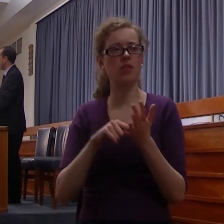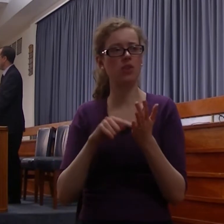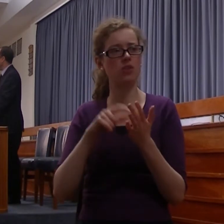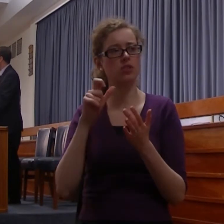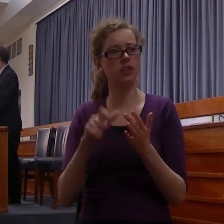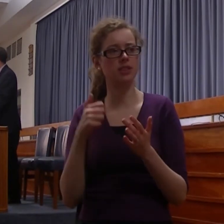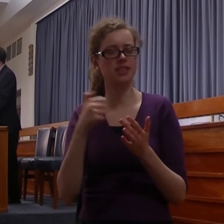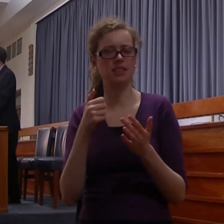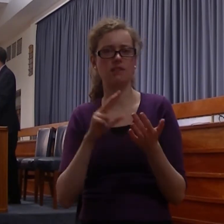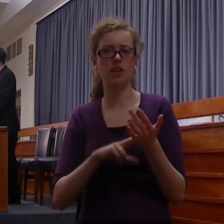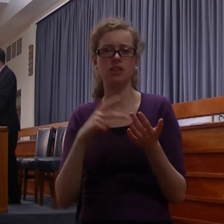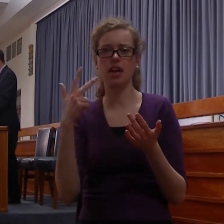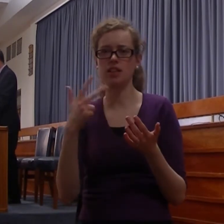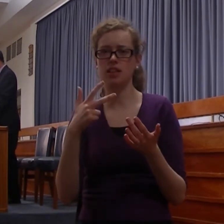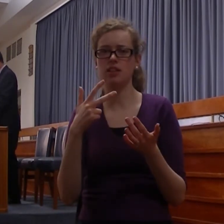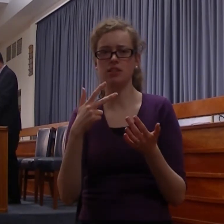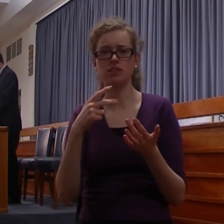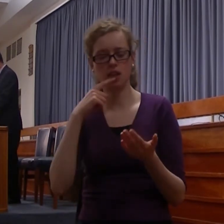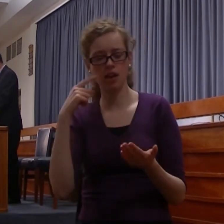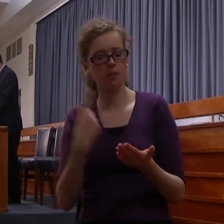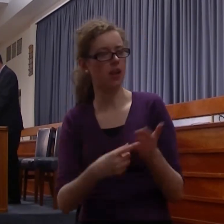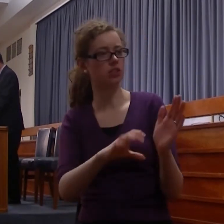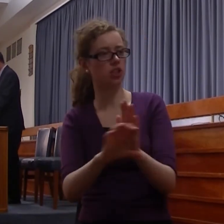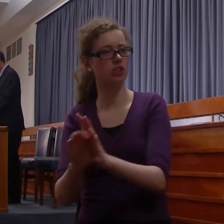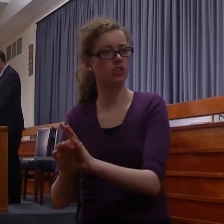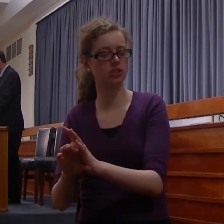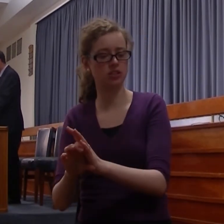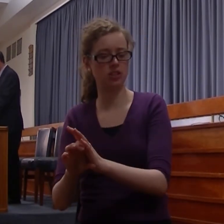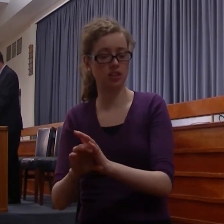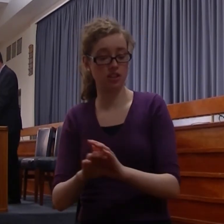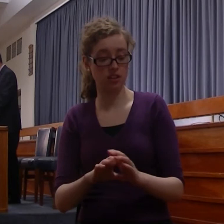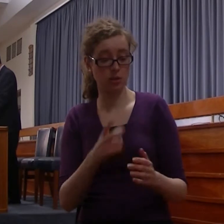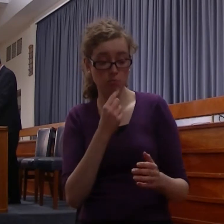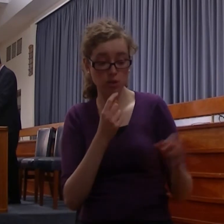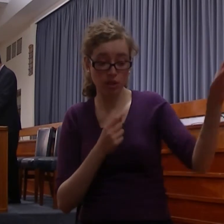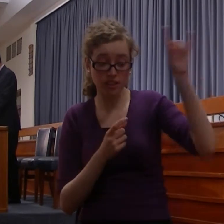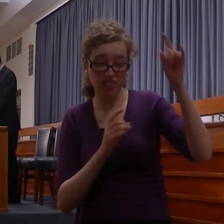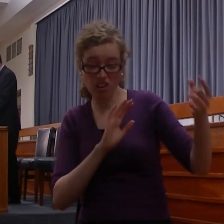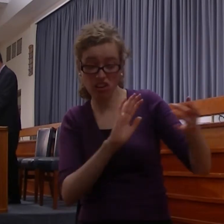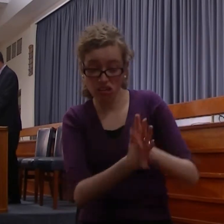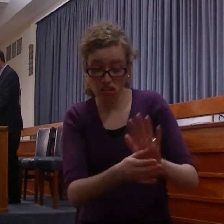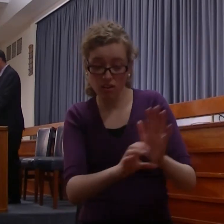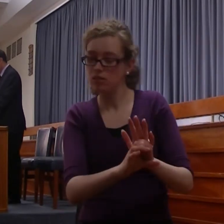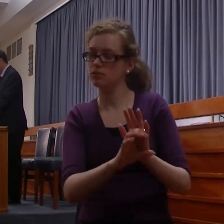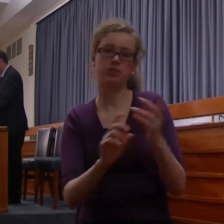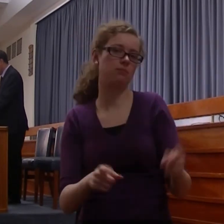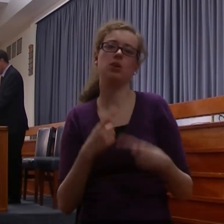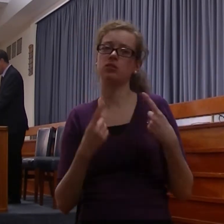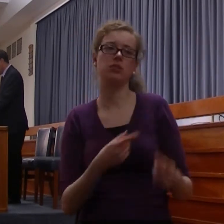his servants, he builds his church, he said in Matthew 16, verse 18, and